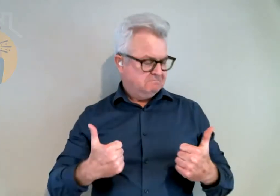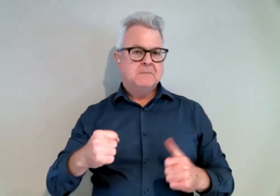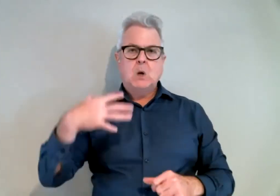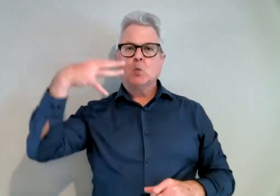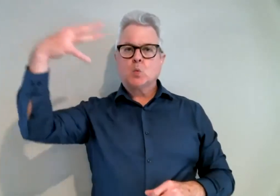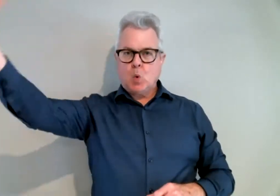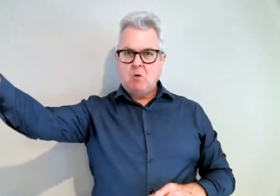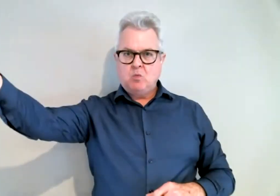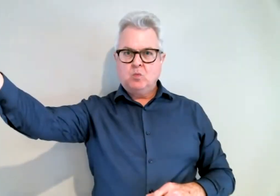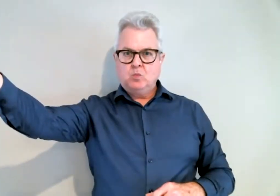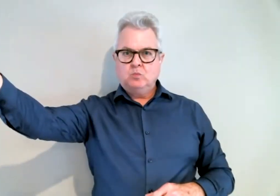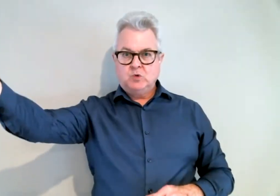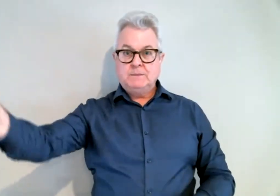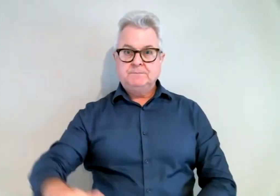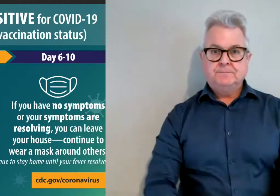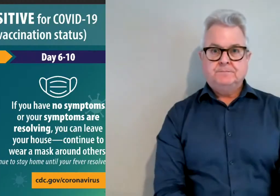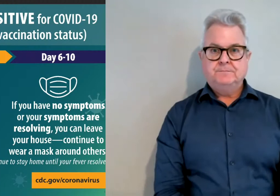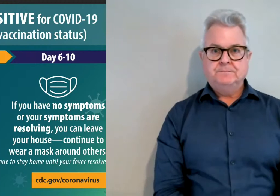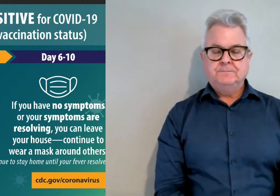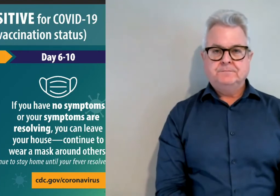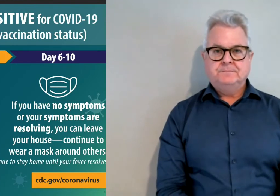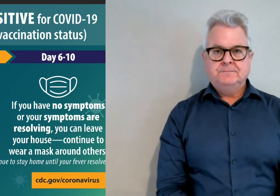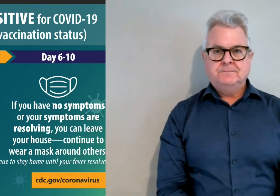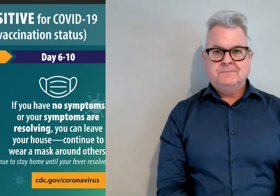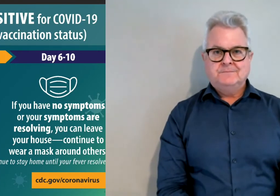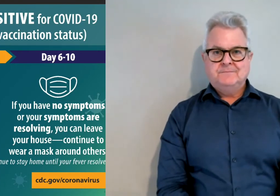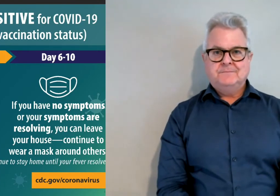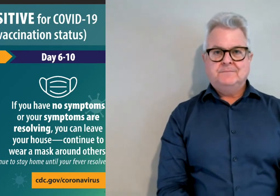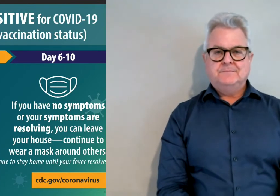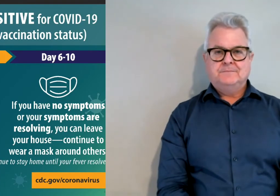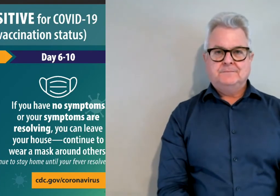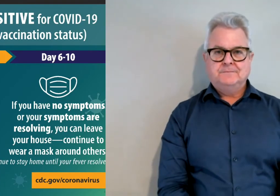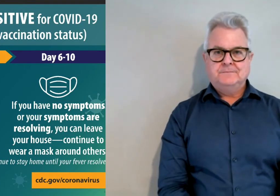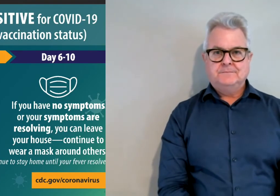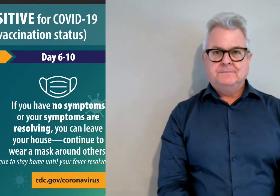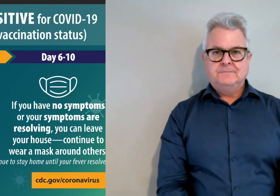Once you can go by 24 hours without experiencing any symptoms, then you are free to go out and about again.